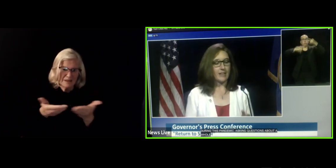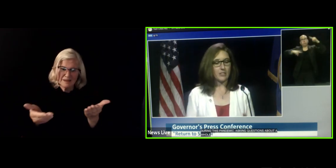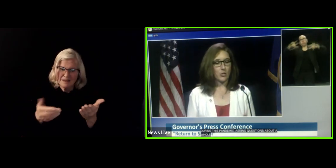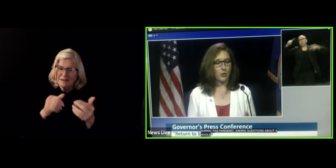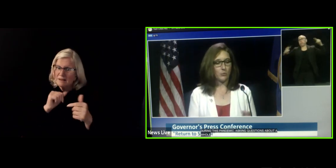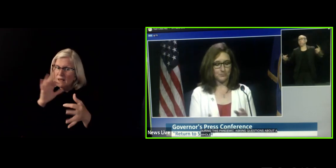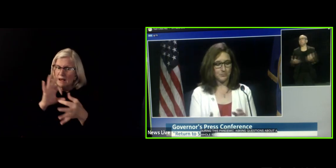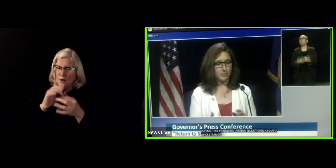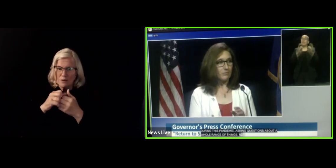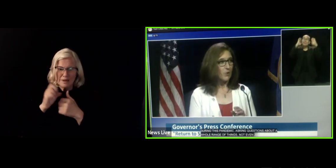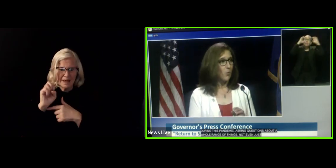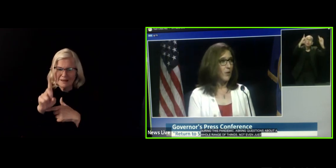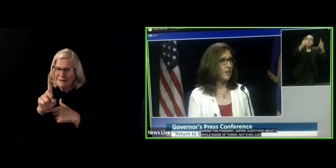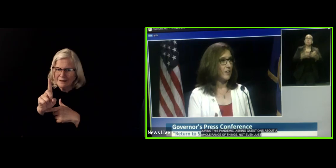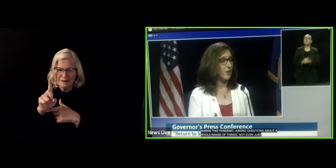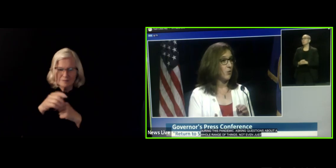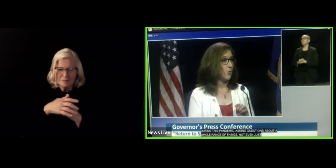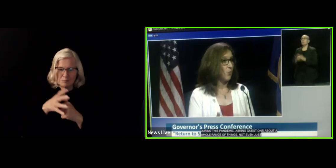And so